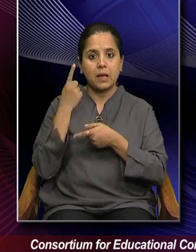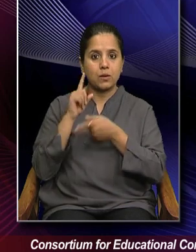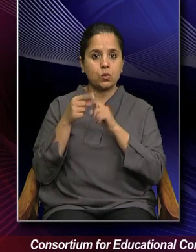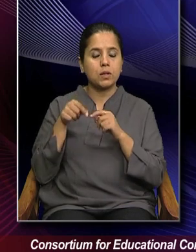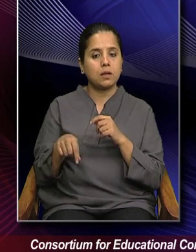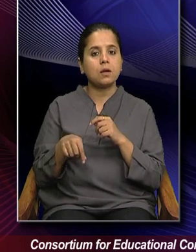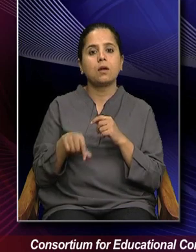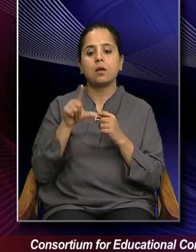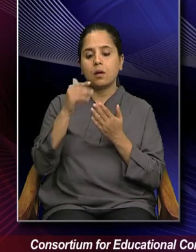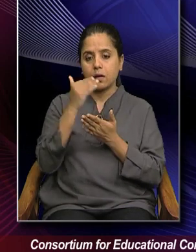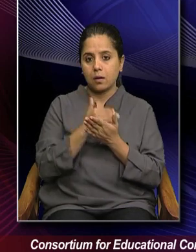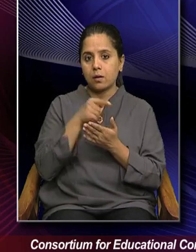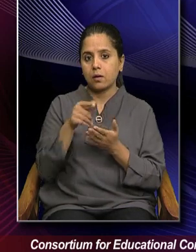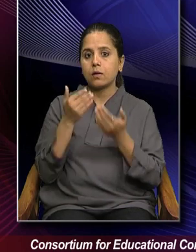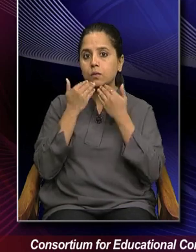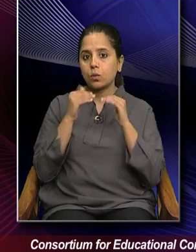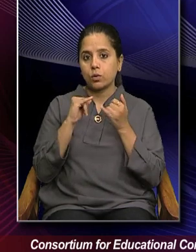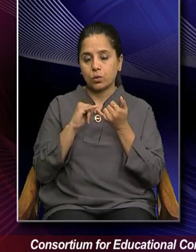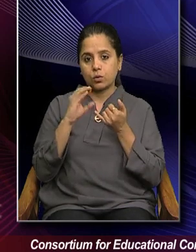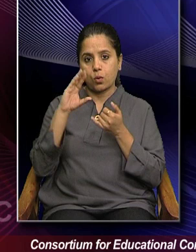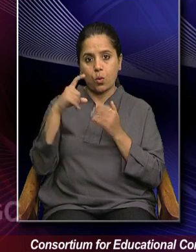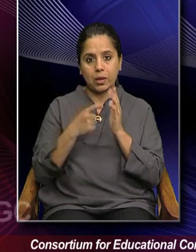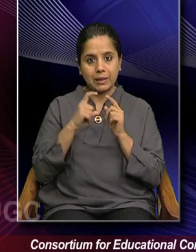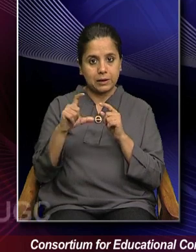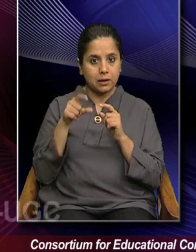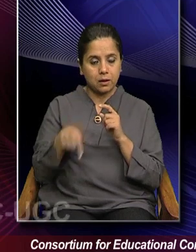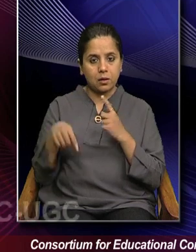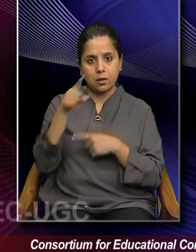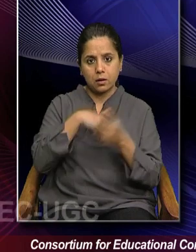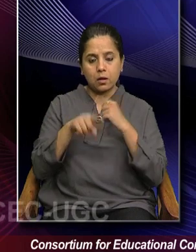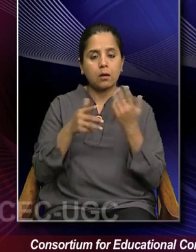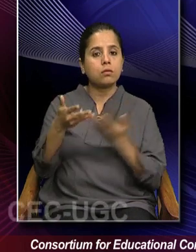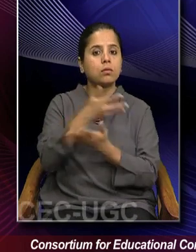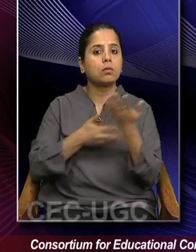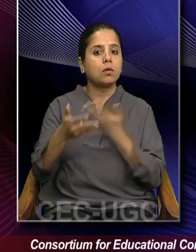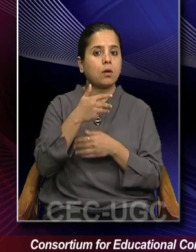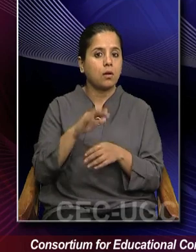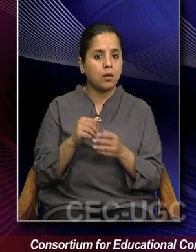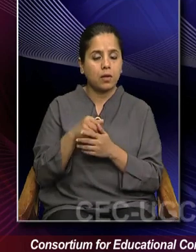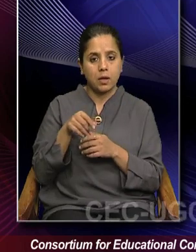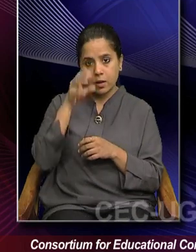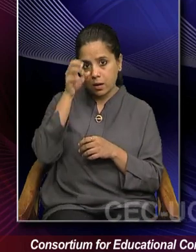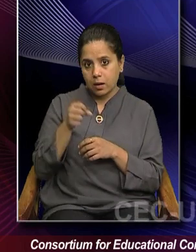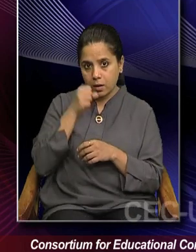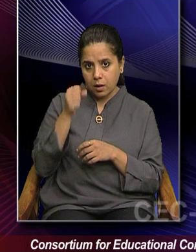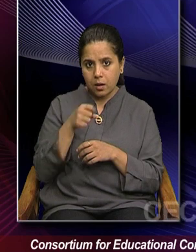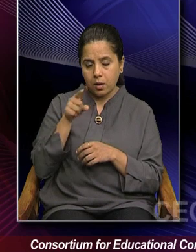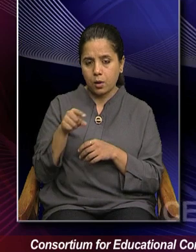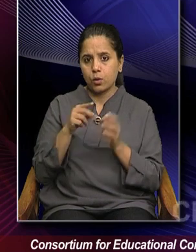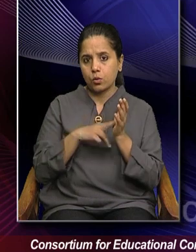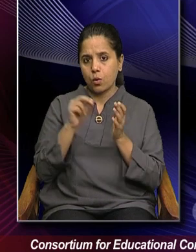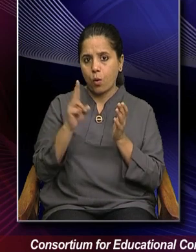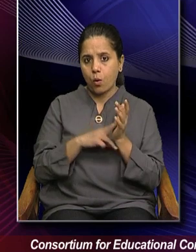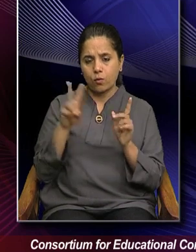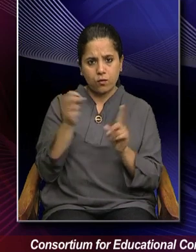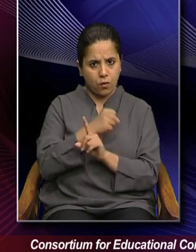lesson, student in a Socratic circle discusses whether Gandhi's non-violence